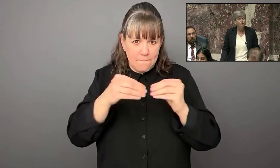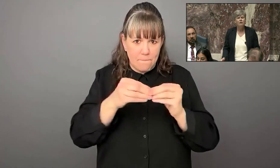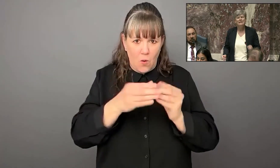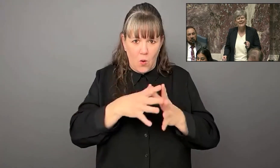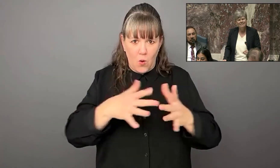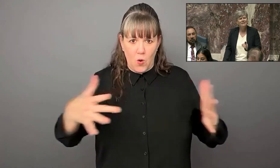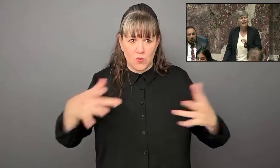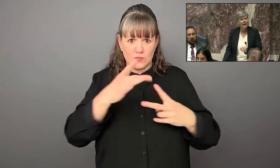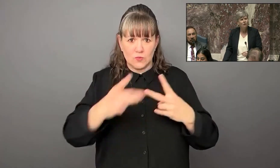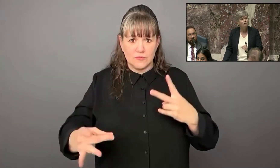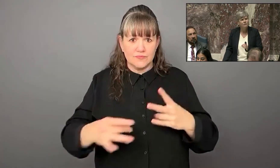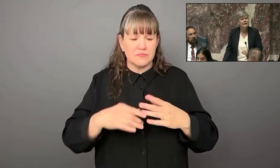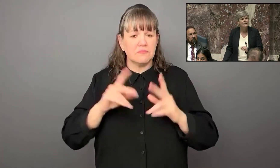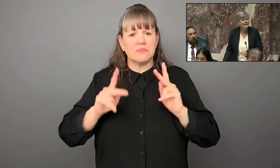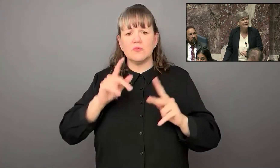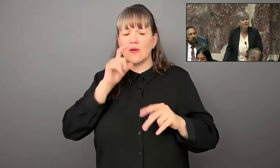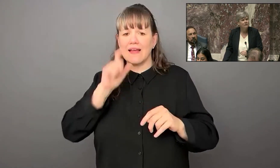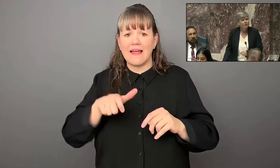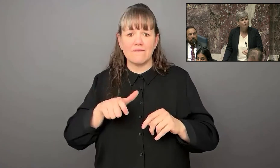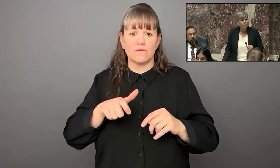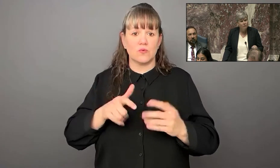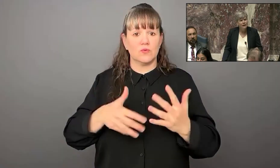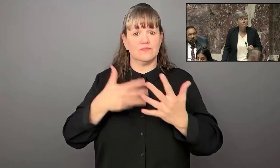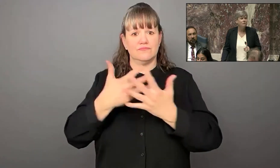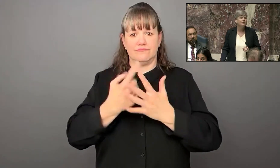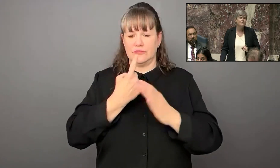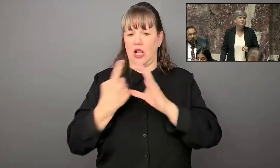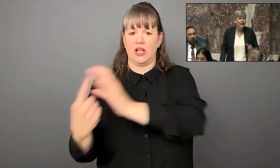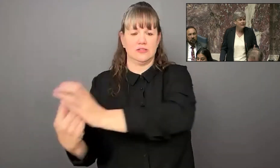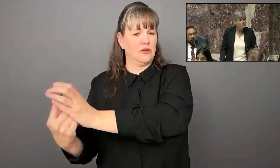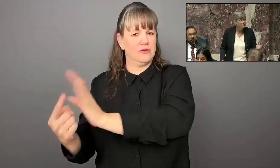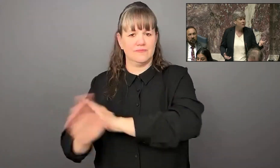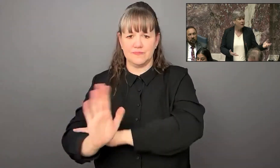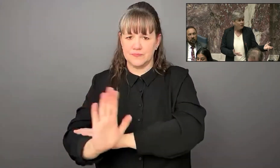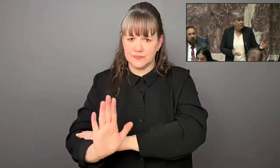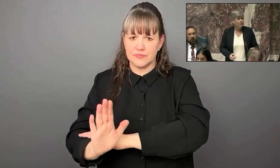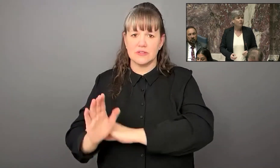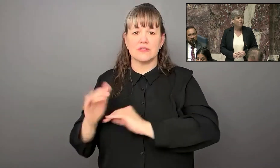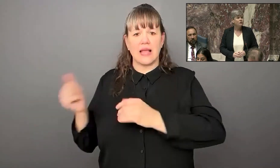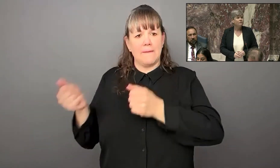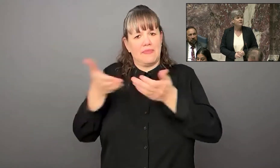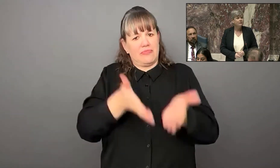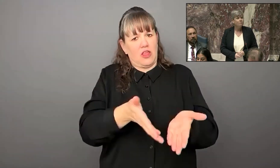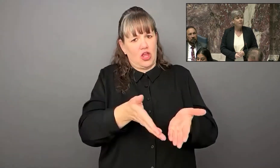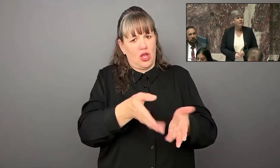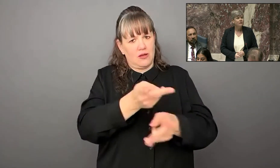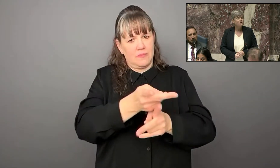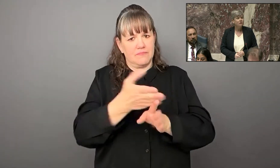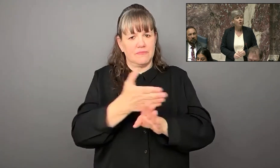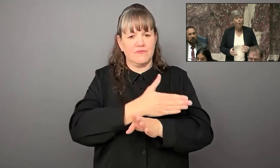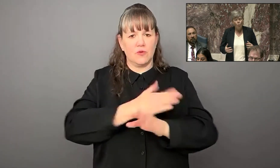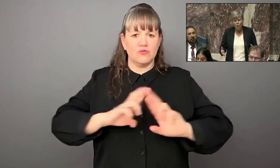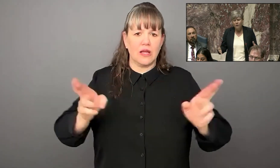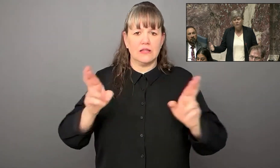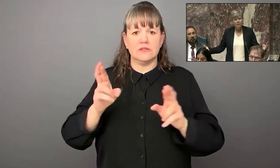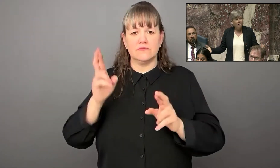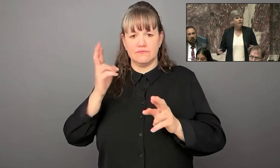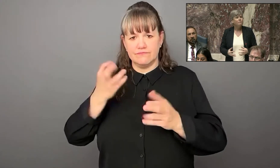solitary confinement, get the care that they need before they can be released back into the correctional facility population, or if